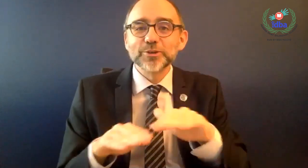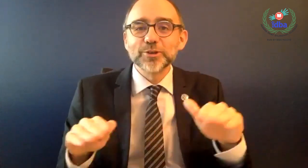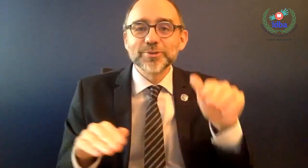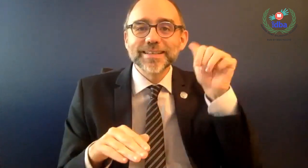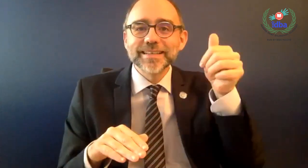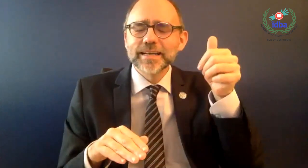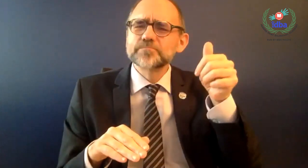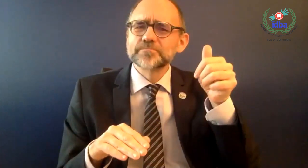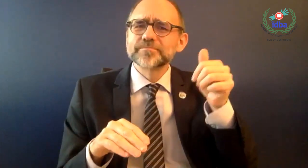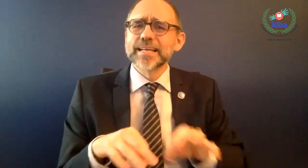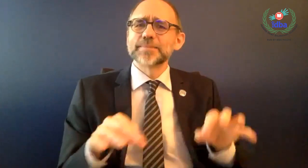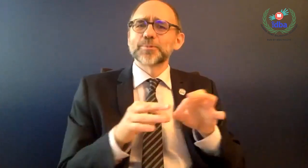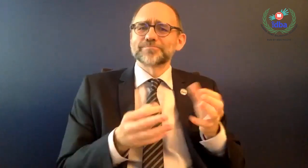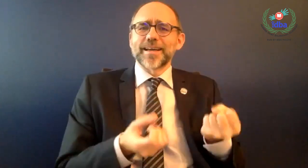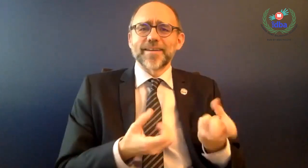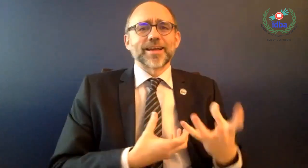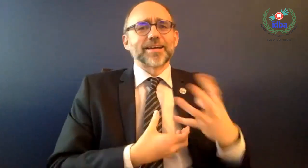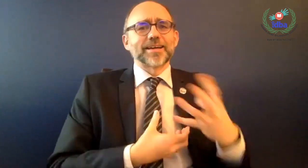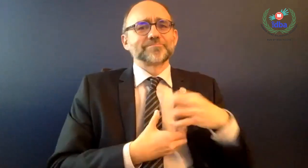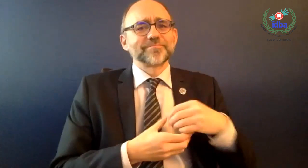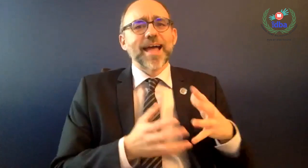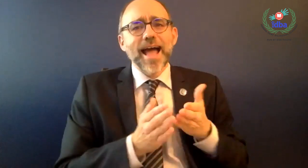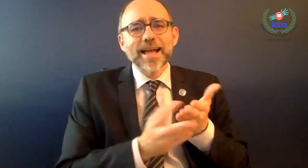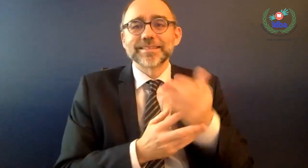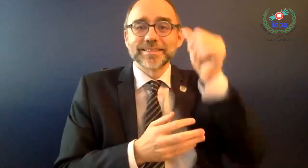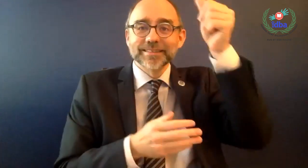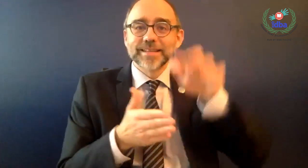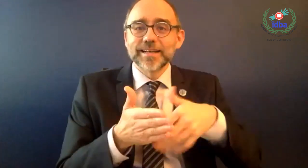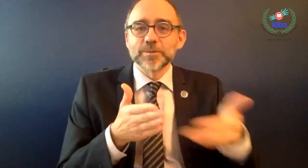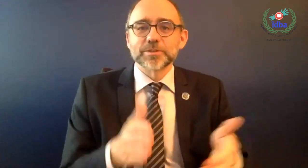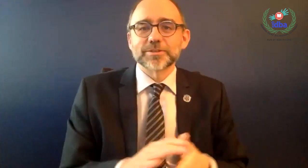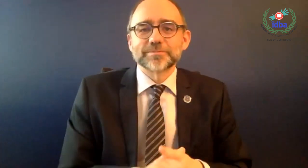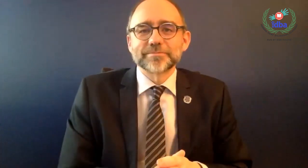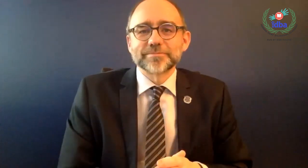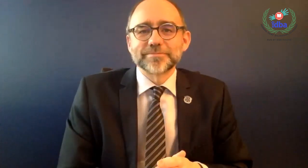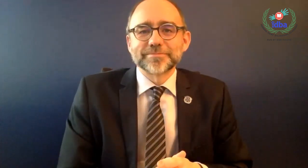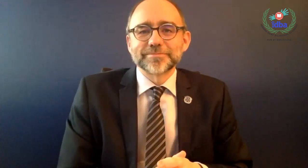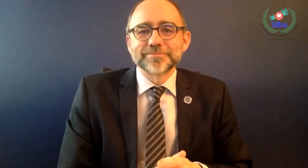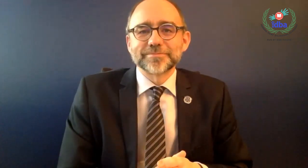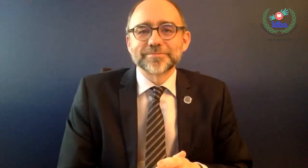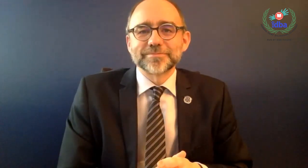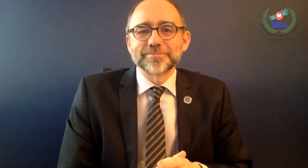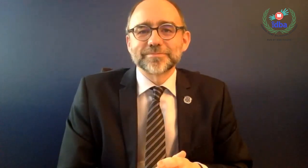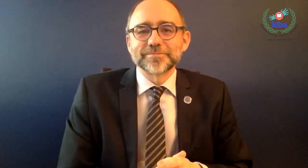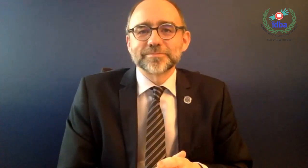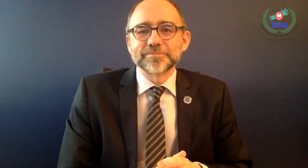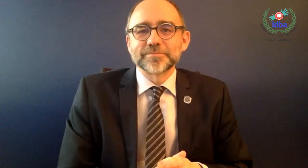deaf education. So all the deaf children in India will have sign language access.